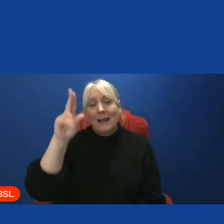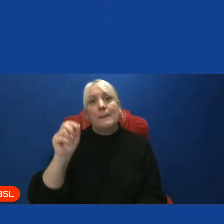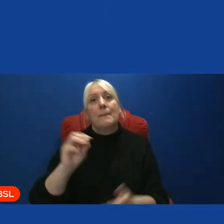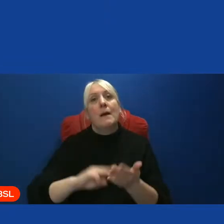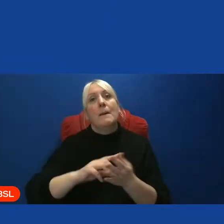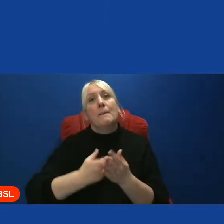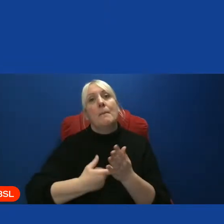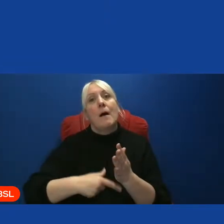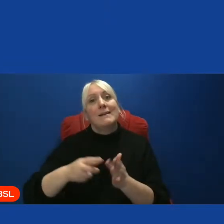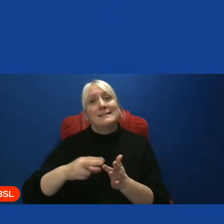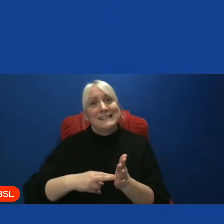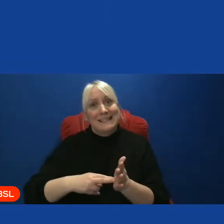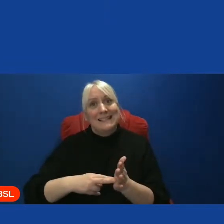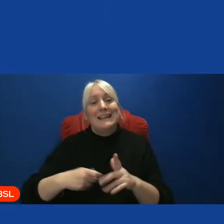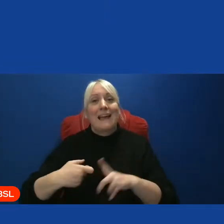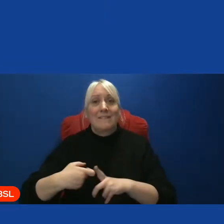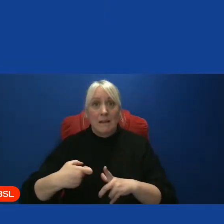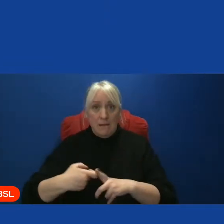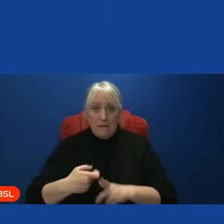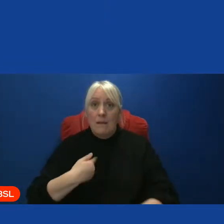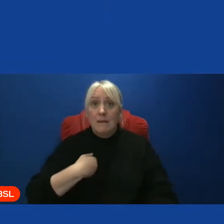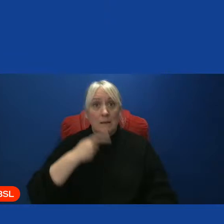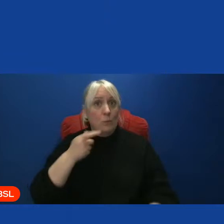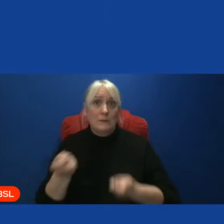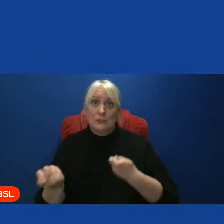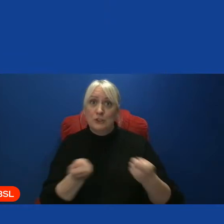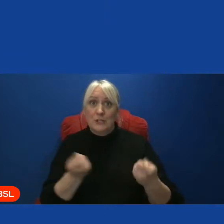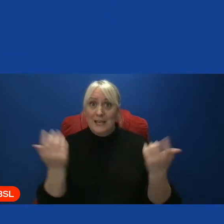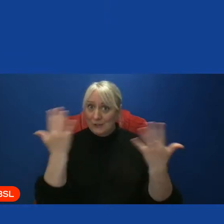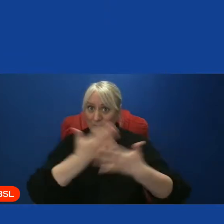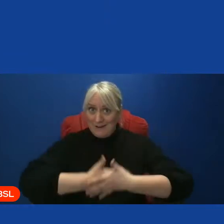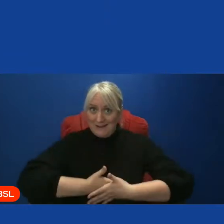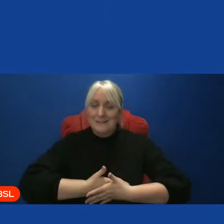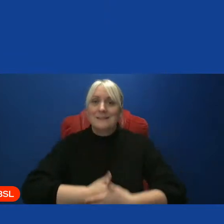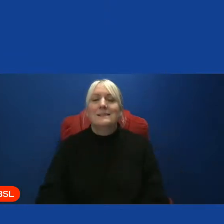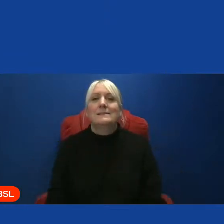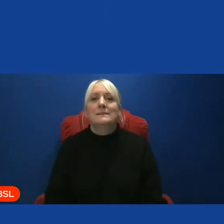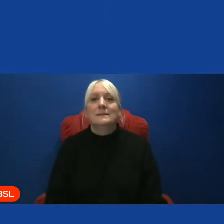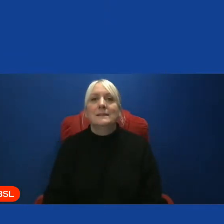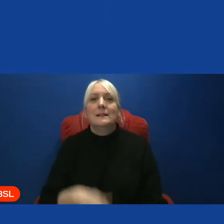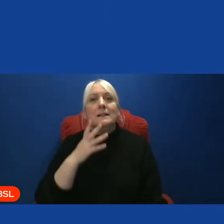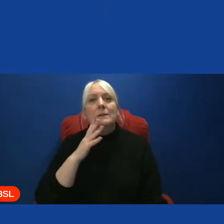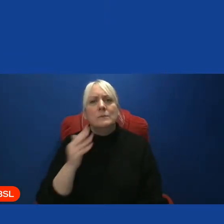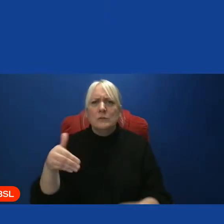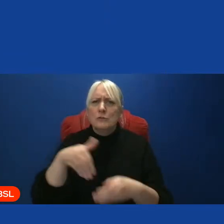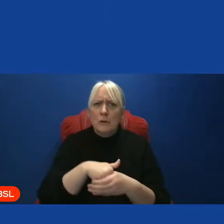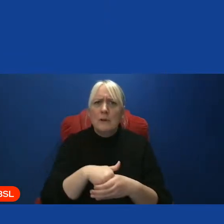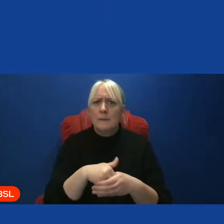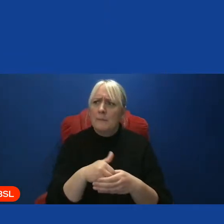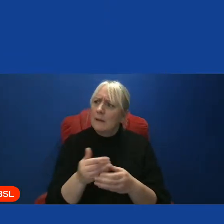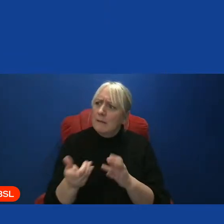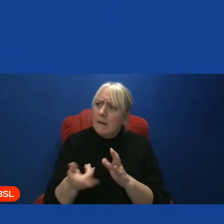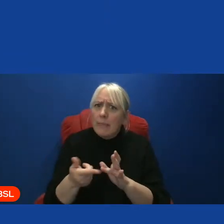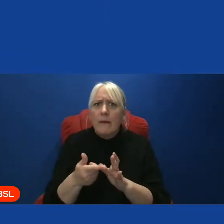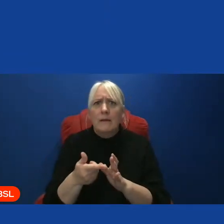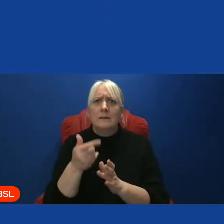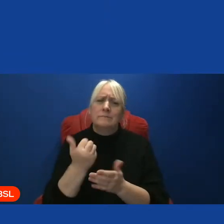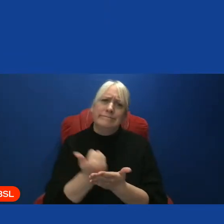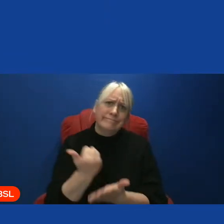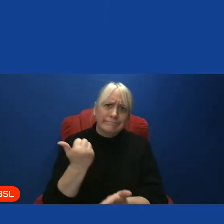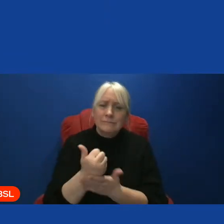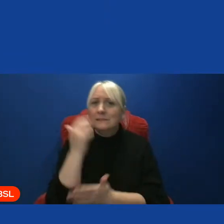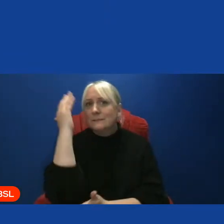President for PCS, and I will be chairing tonight's rally. I'm going to be joined by some absolutely fantastic speakers to